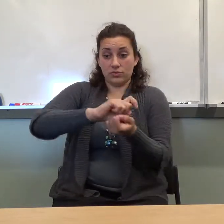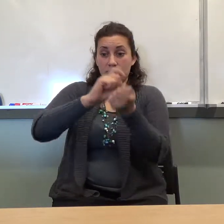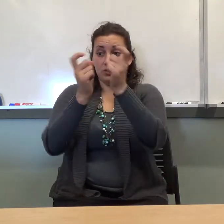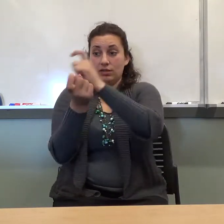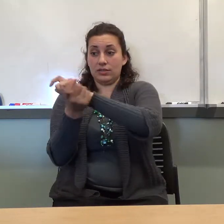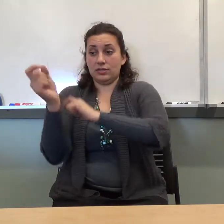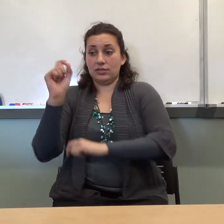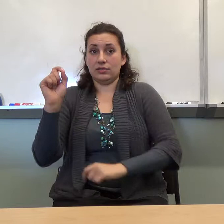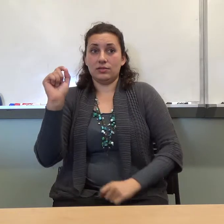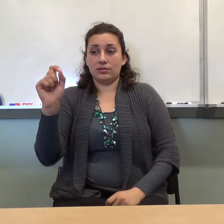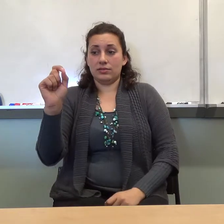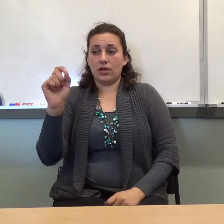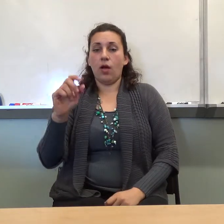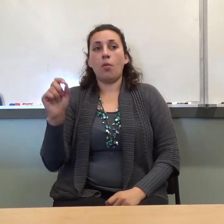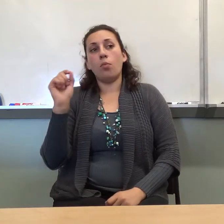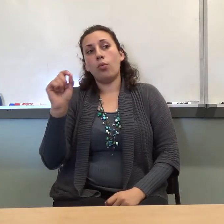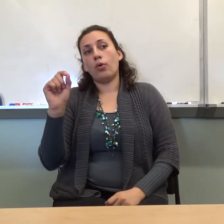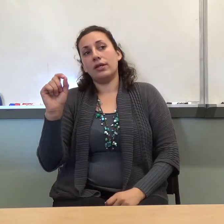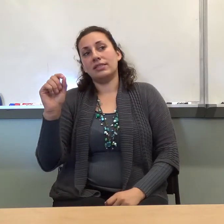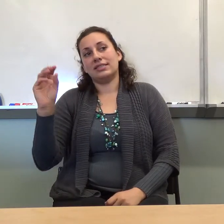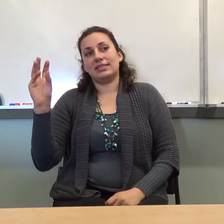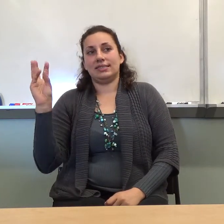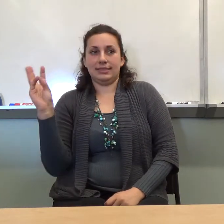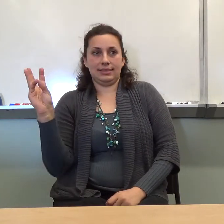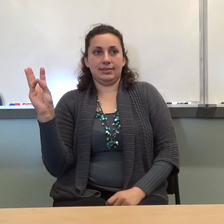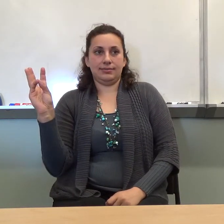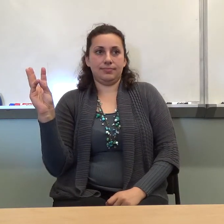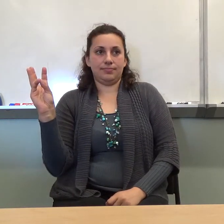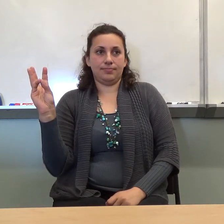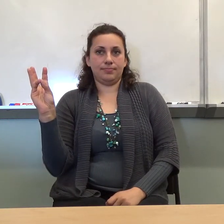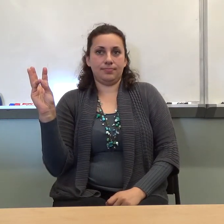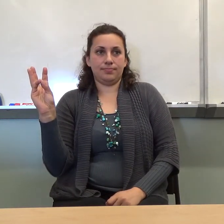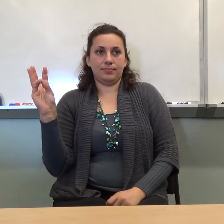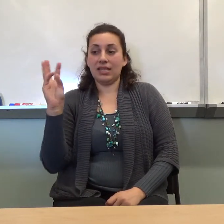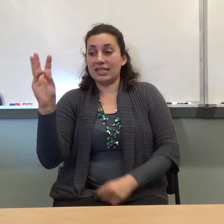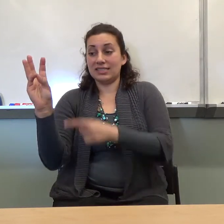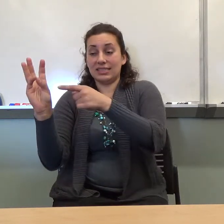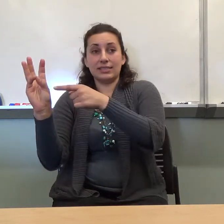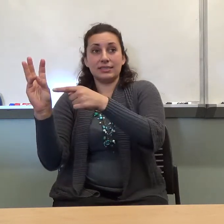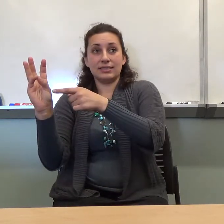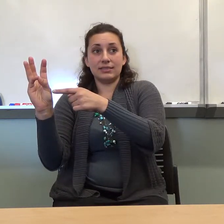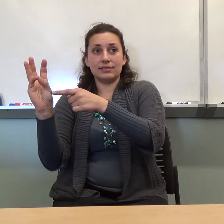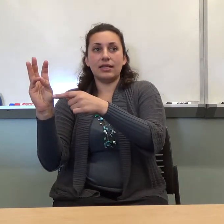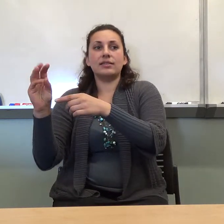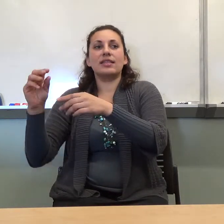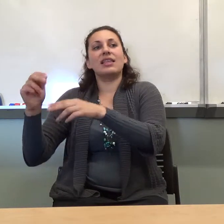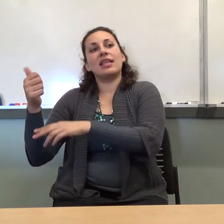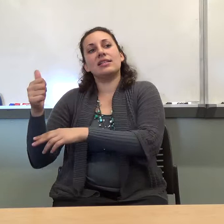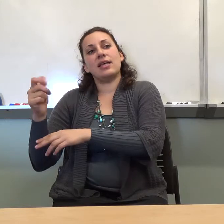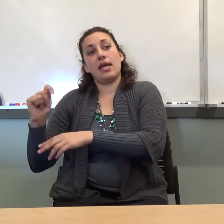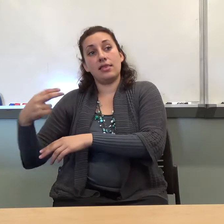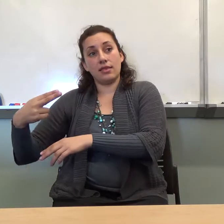position, 6/10. So that goes very easily. And there are several others that are like that. You could do something